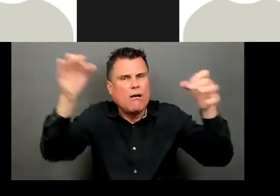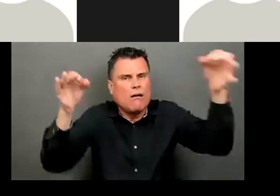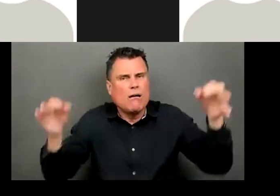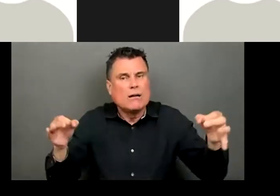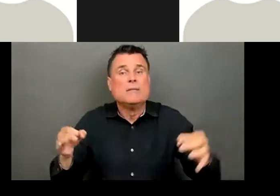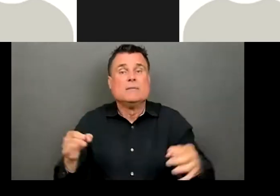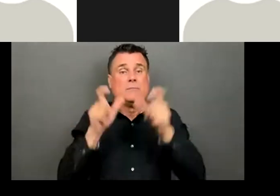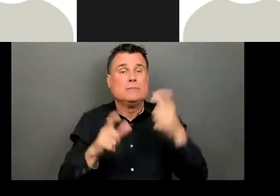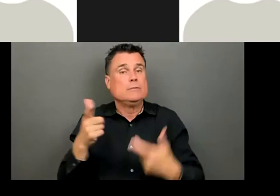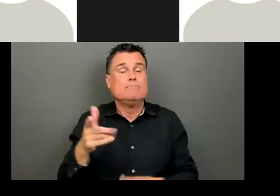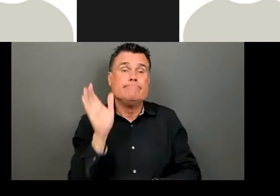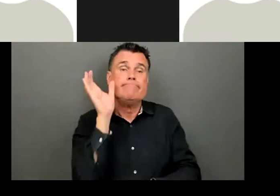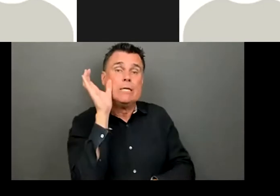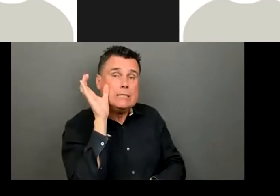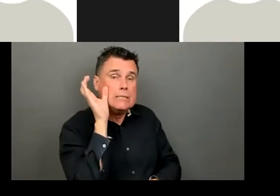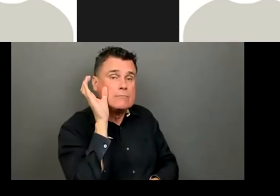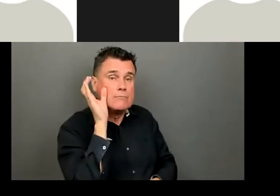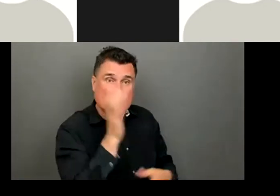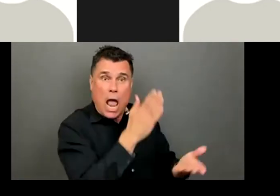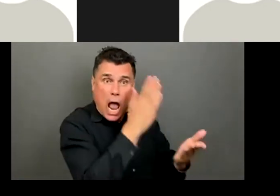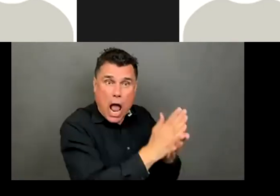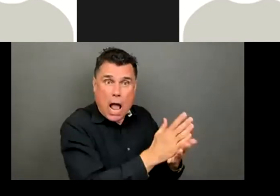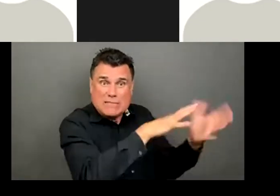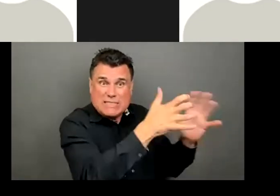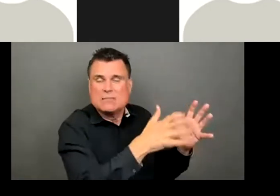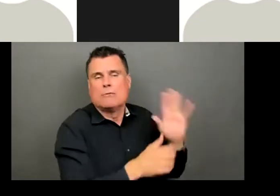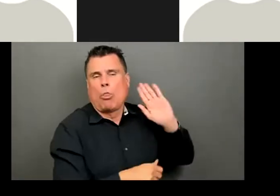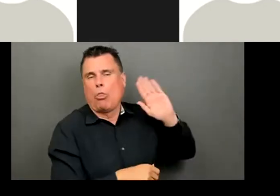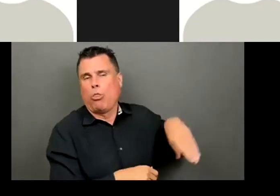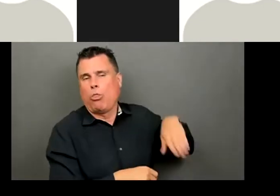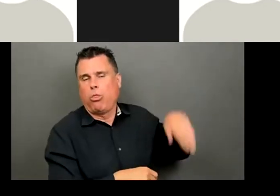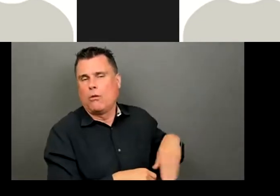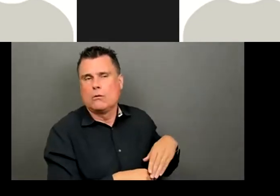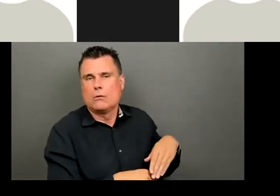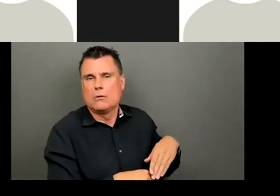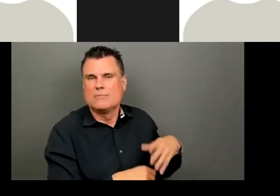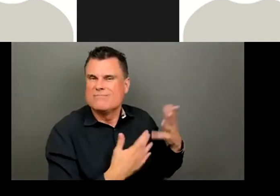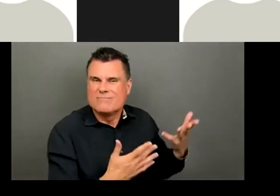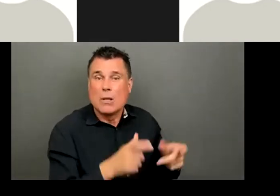of the disaster. So the people, healthy people having no disability, they delay